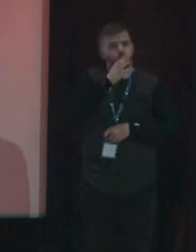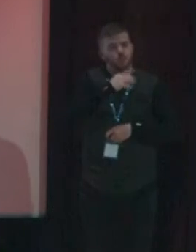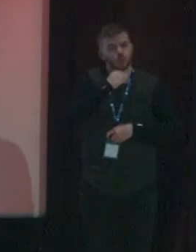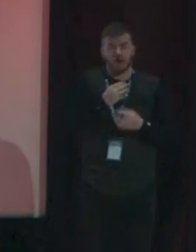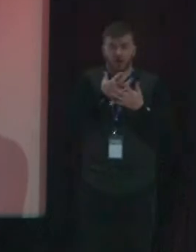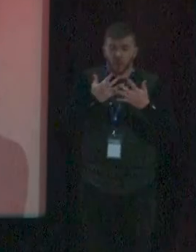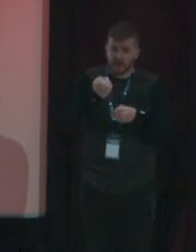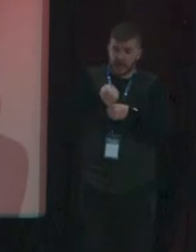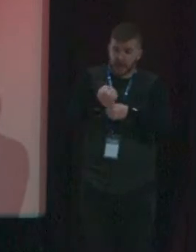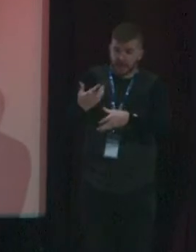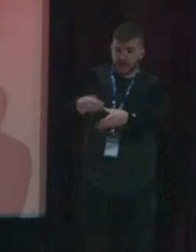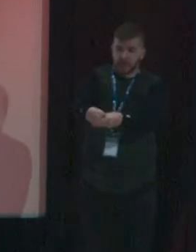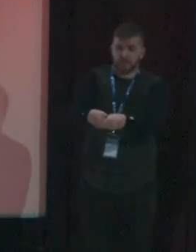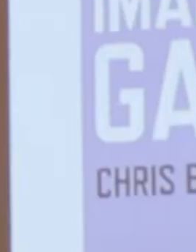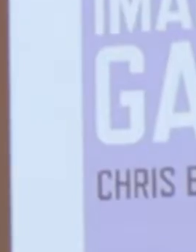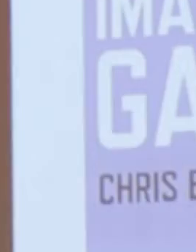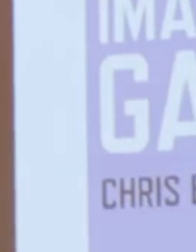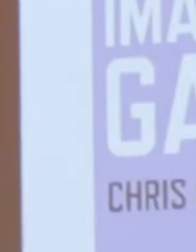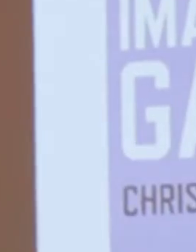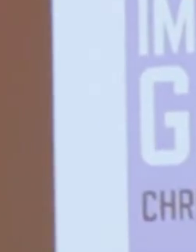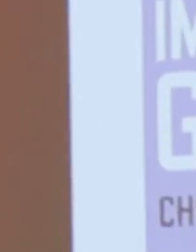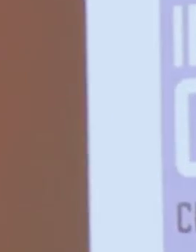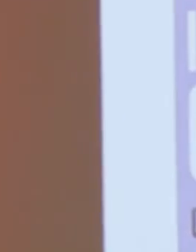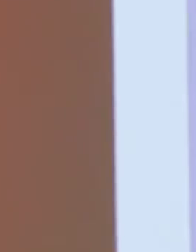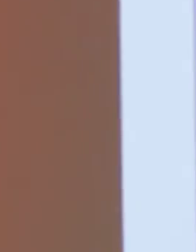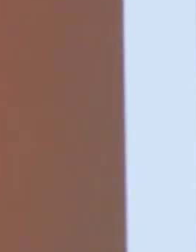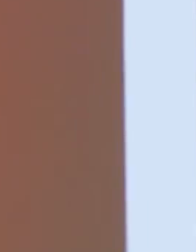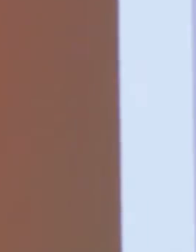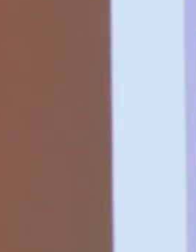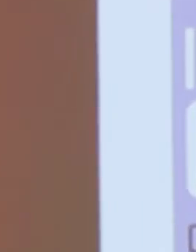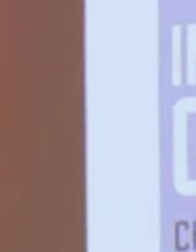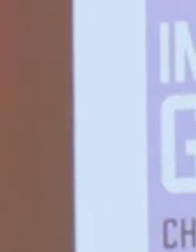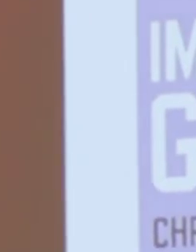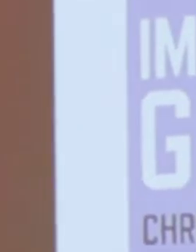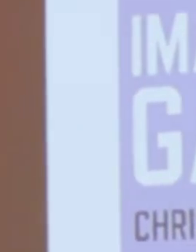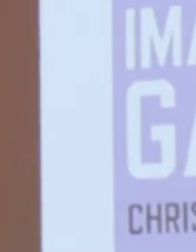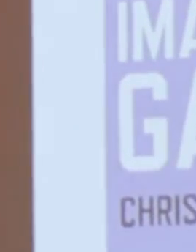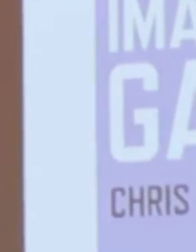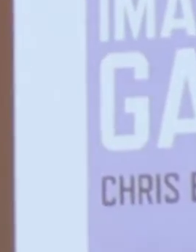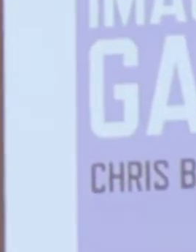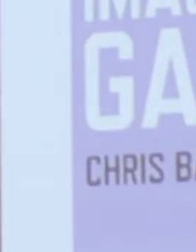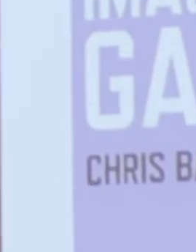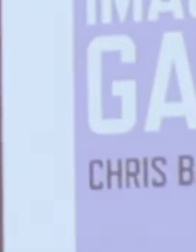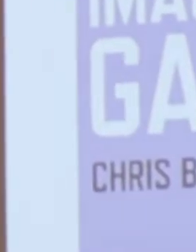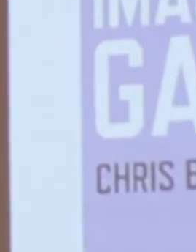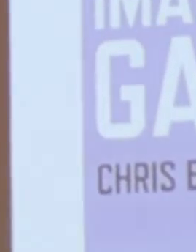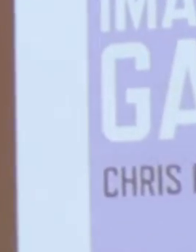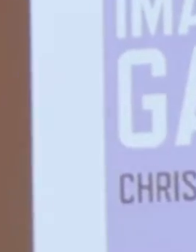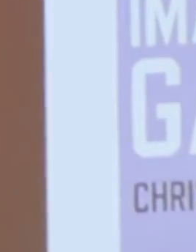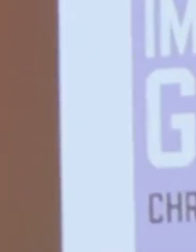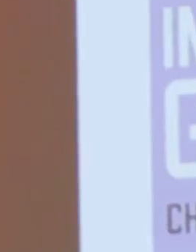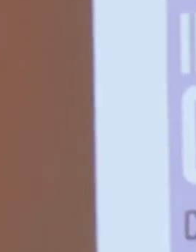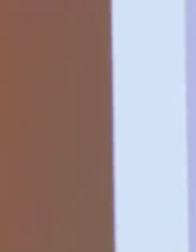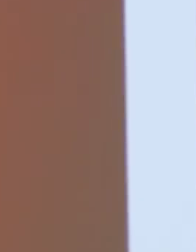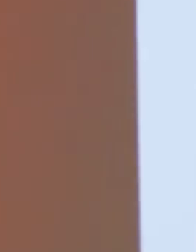of game stuff in there. There are brilliant examples of how games positively and negatively affect people's behavior. And my publisher, who is